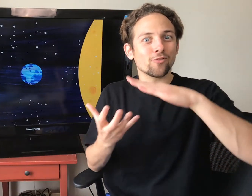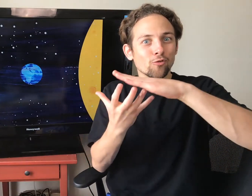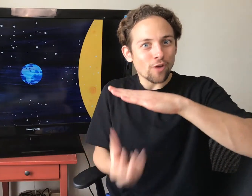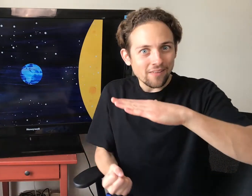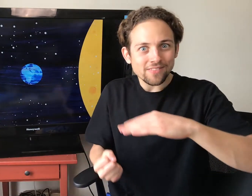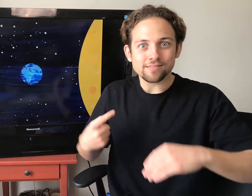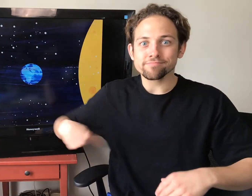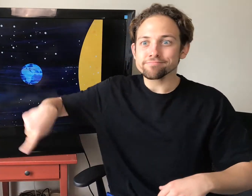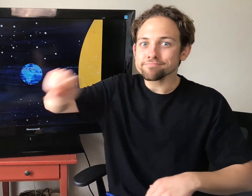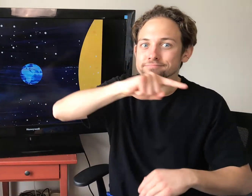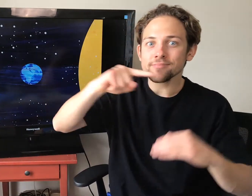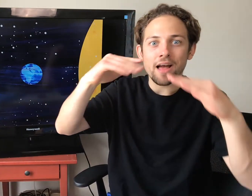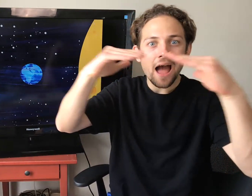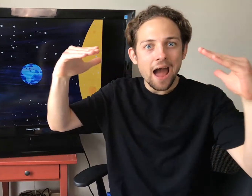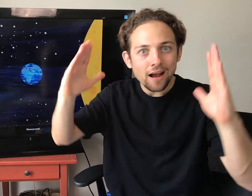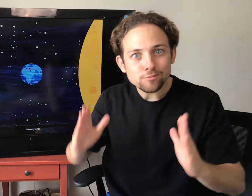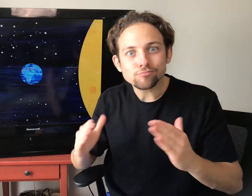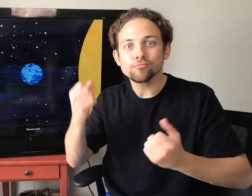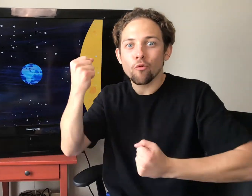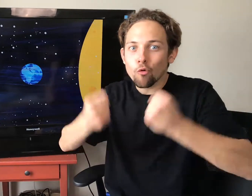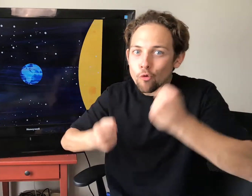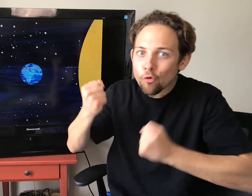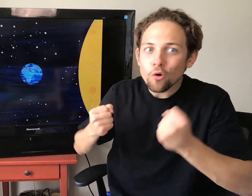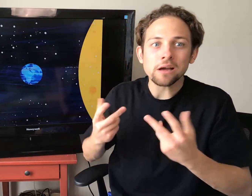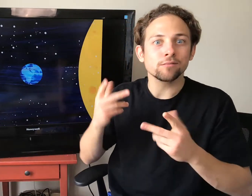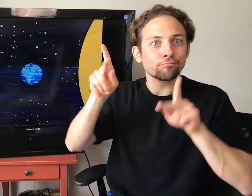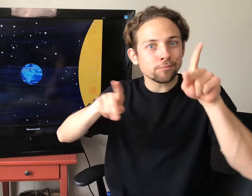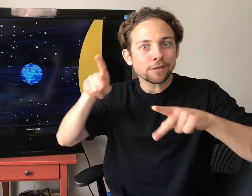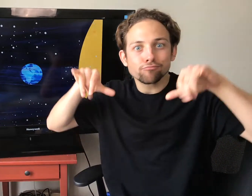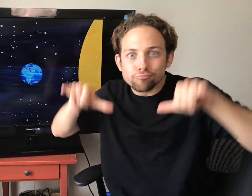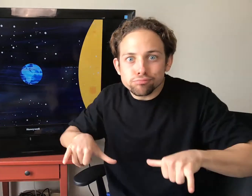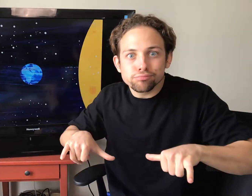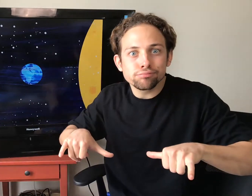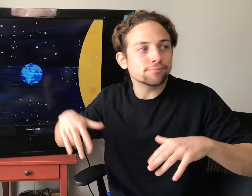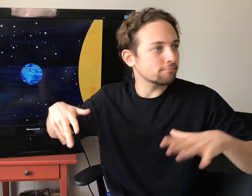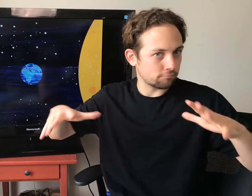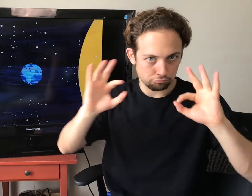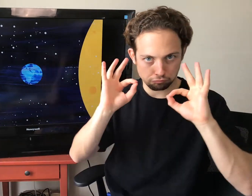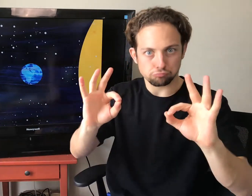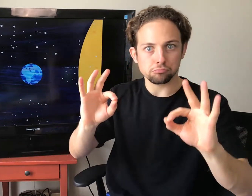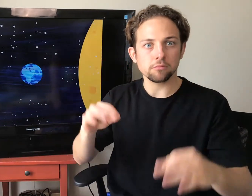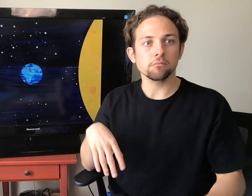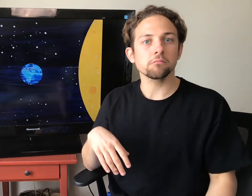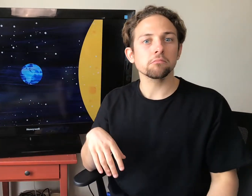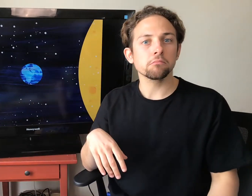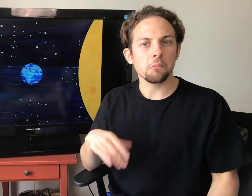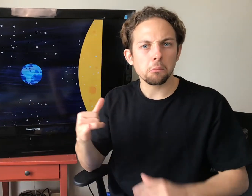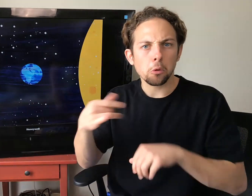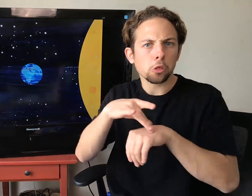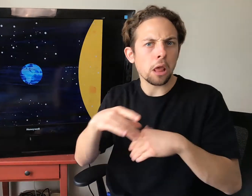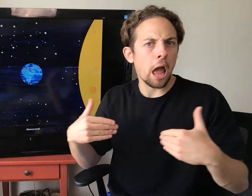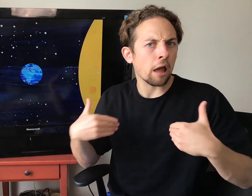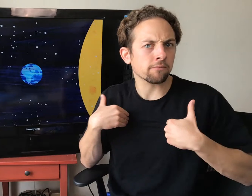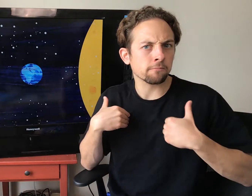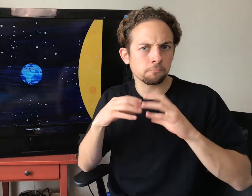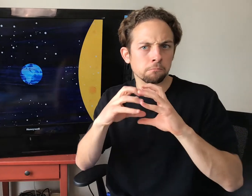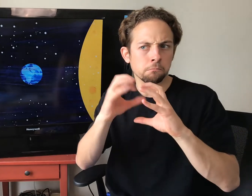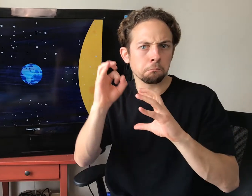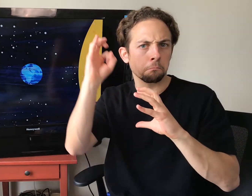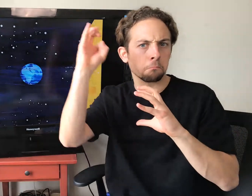So we have our big sun with its strong gravitational pull, and then we have Earth, which also has strong gravity. It keeps people